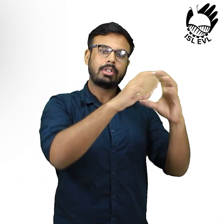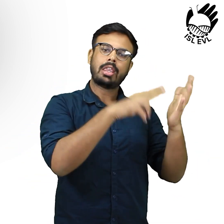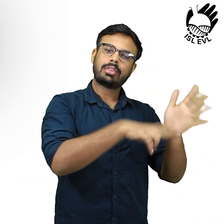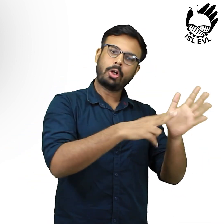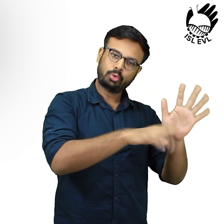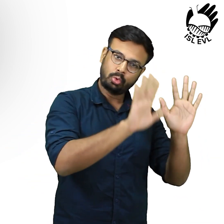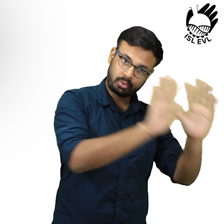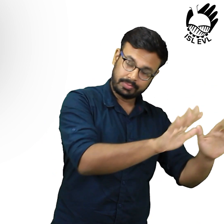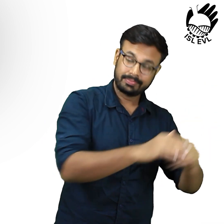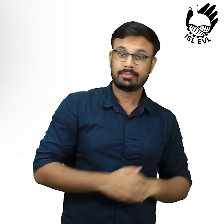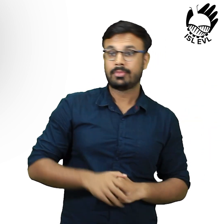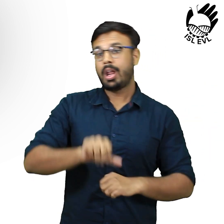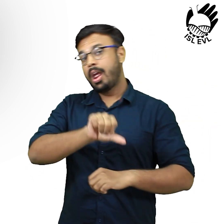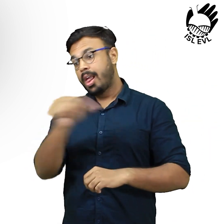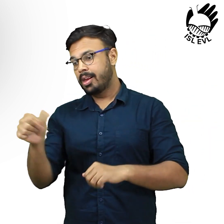Crystals are present there in these items.